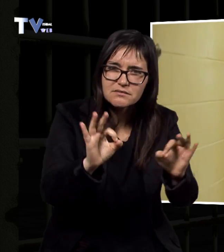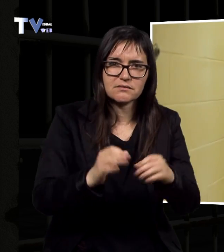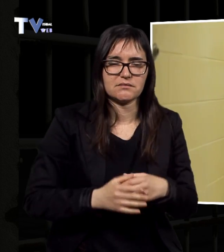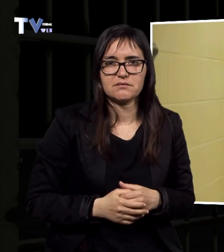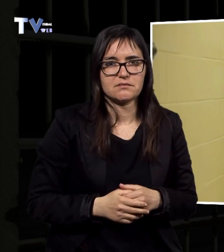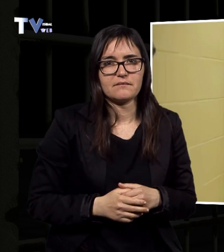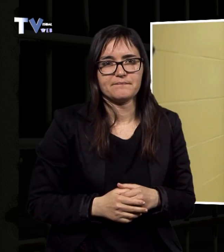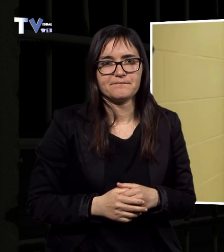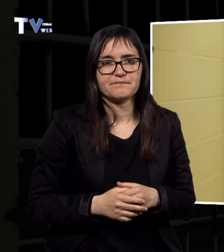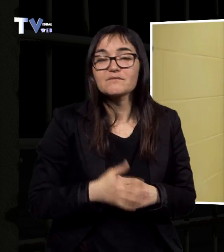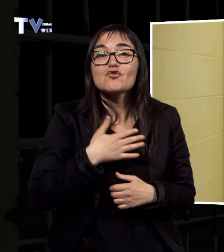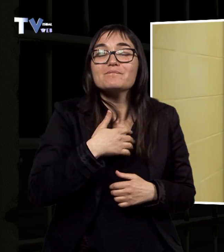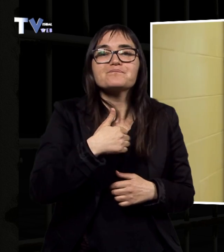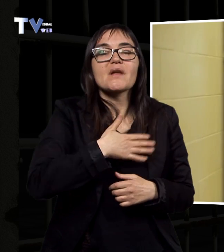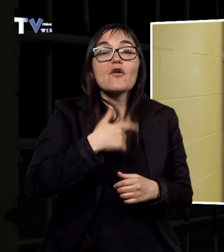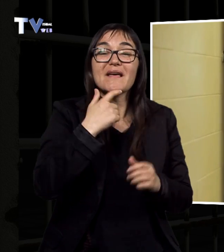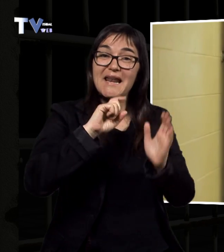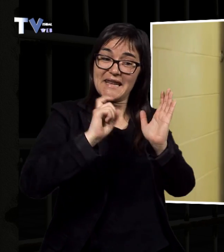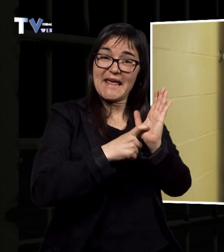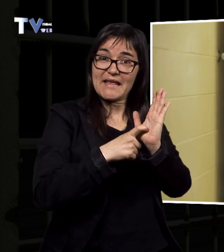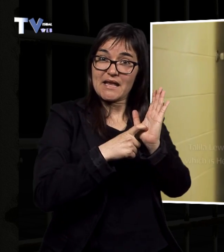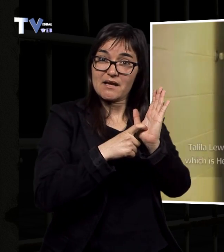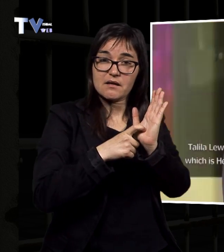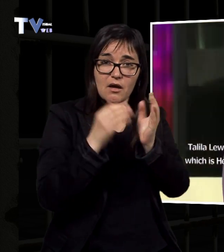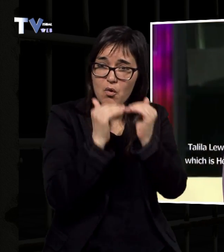I want him to be treated equal in the eyes of the law.